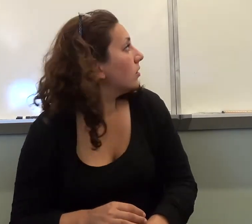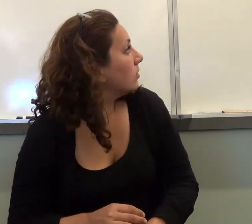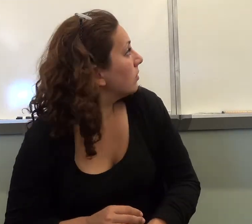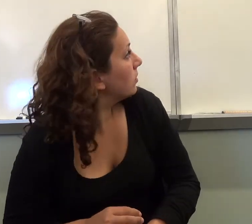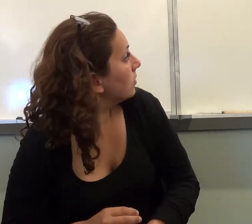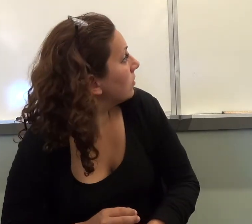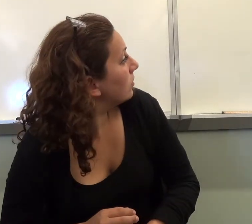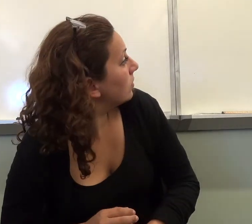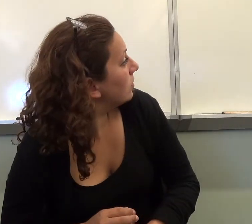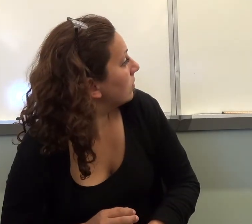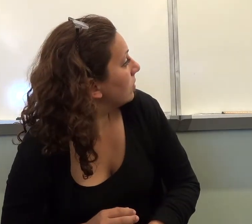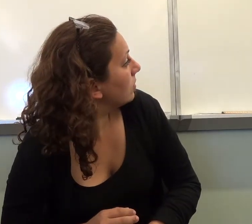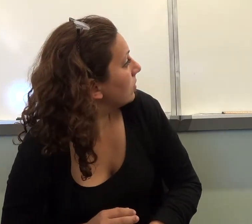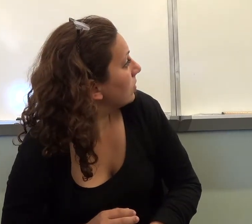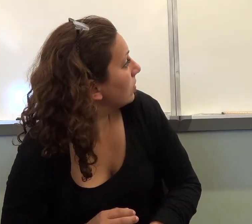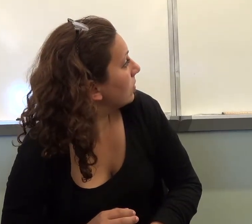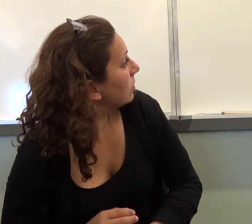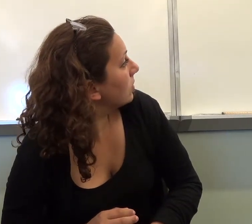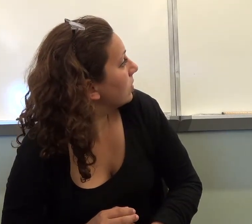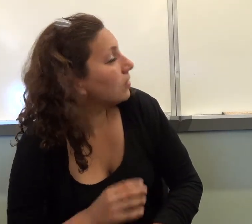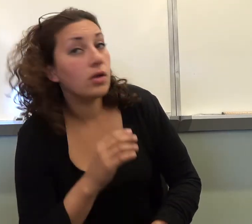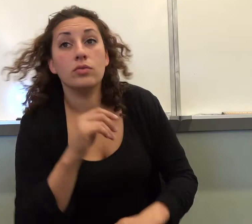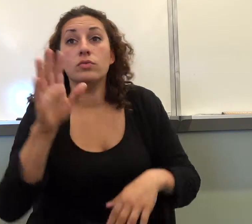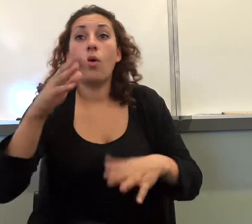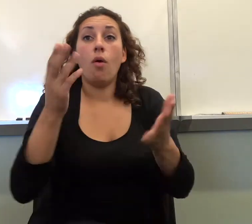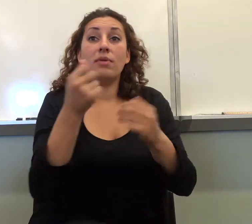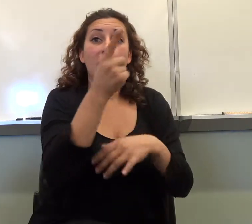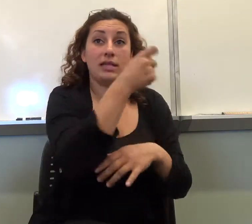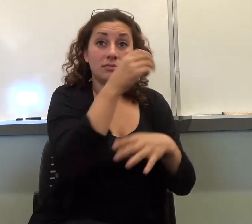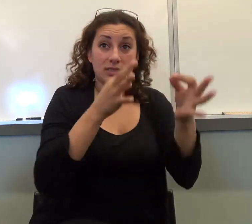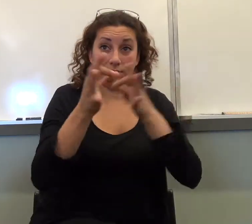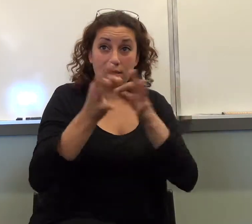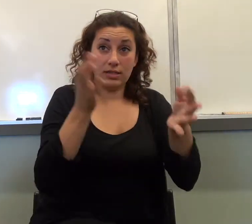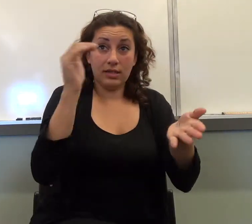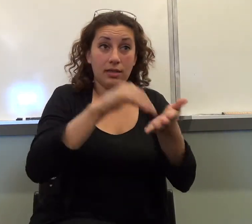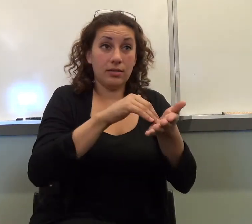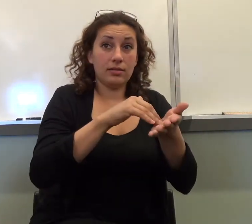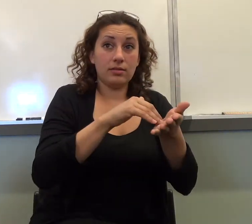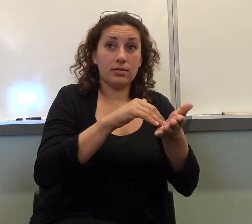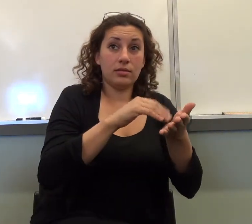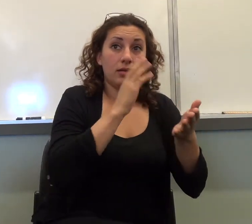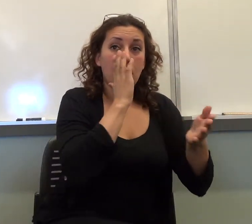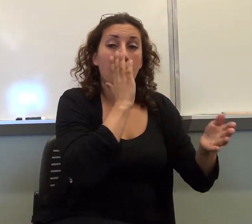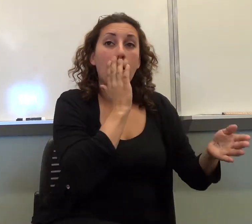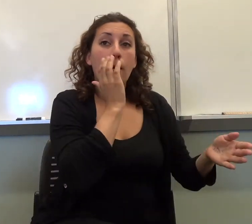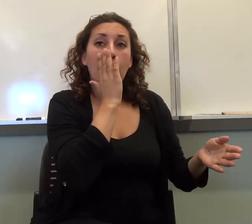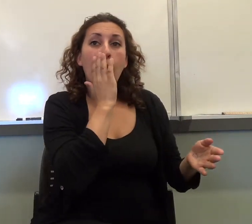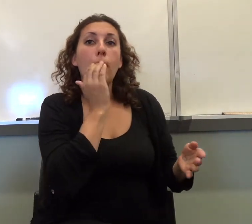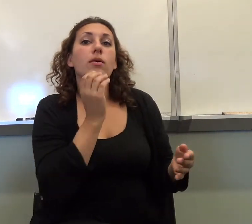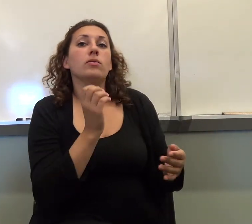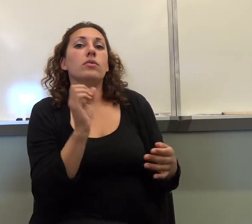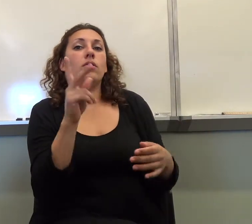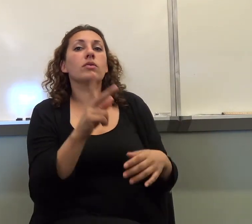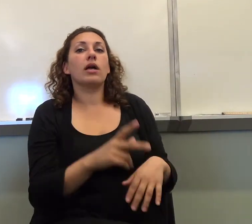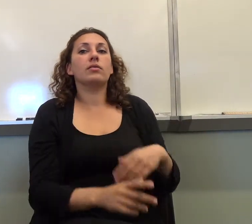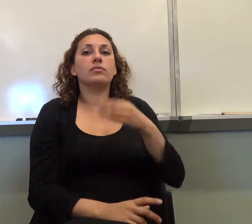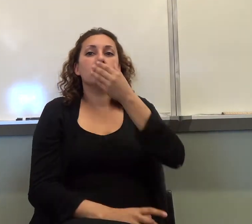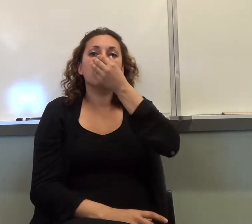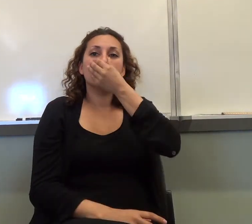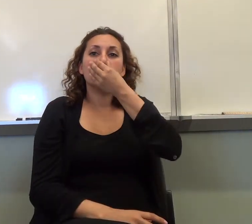-5, Yeah. it doesn't matter where you start? I mean, if you want to start, oh, but yes, it does.